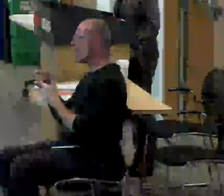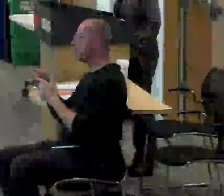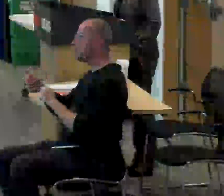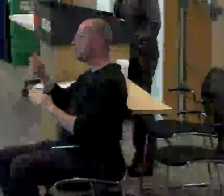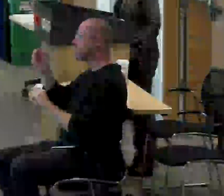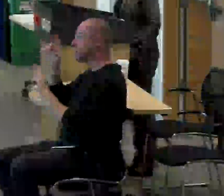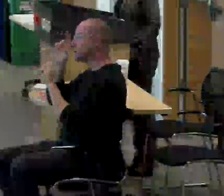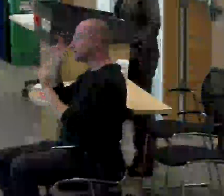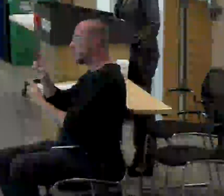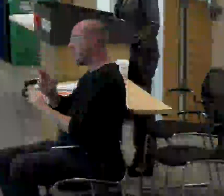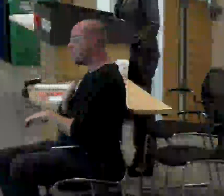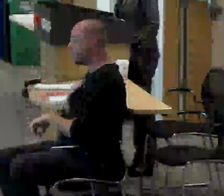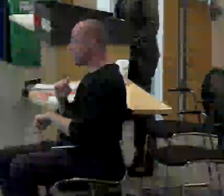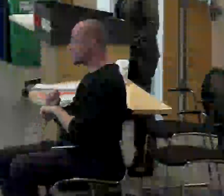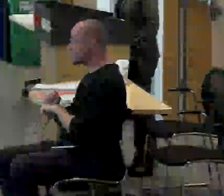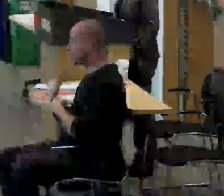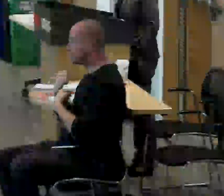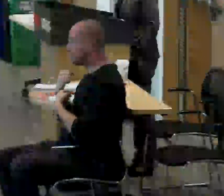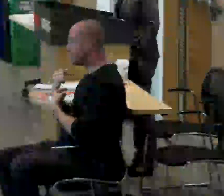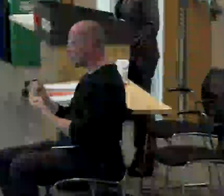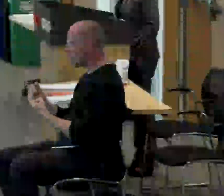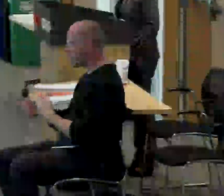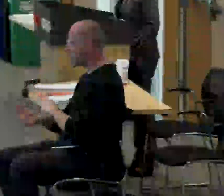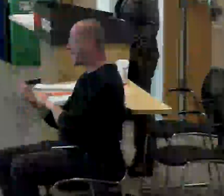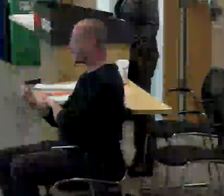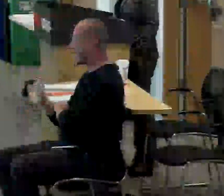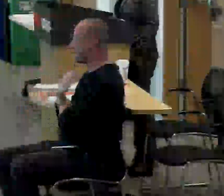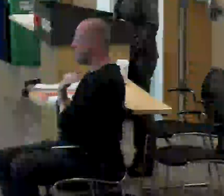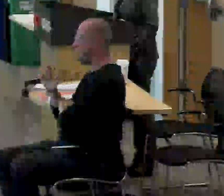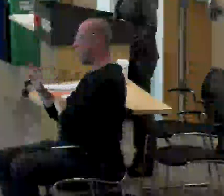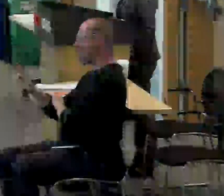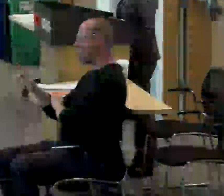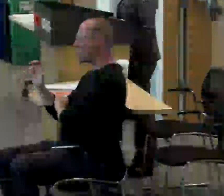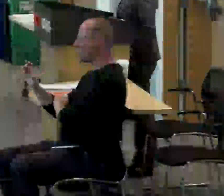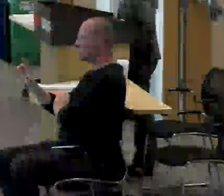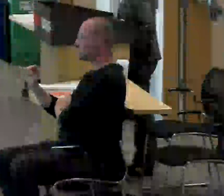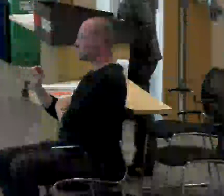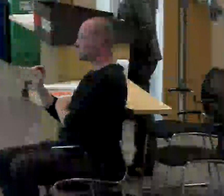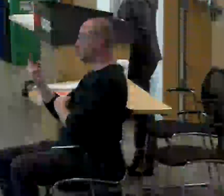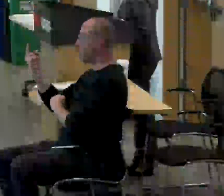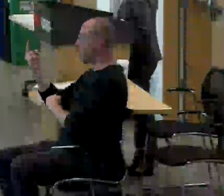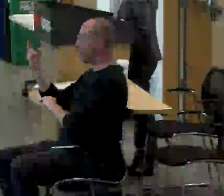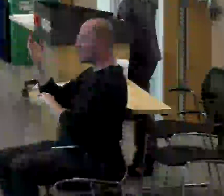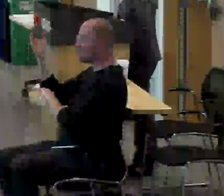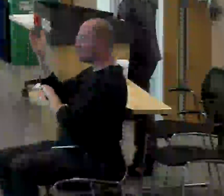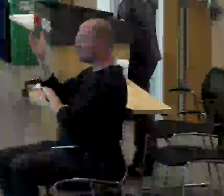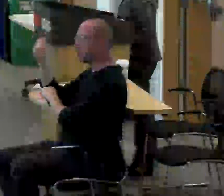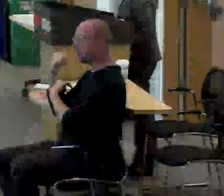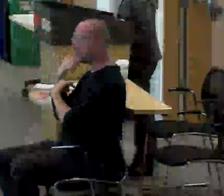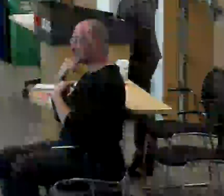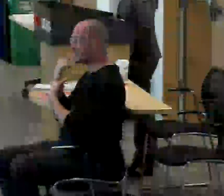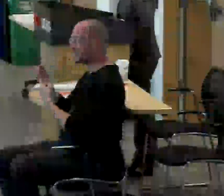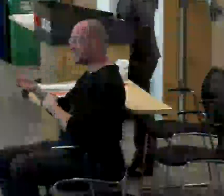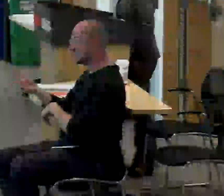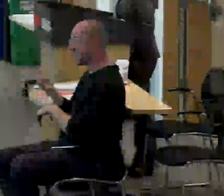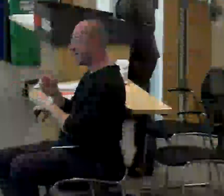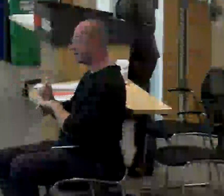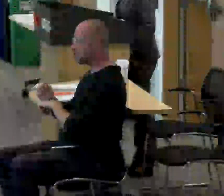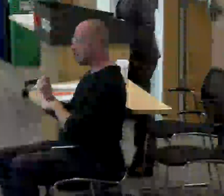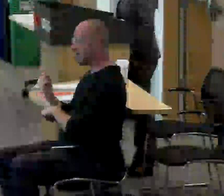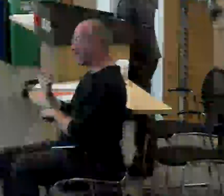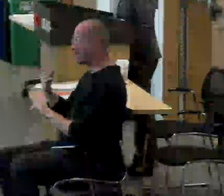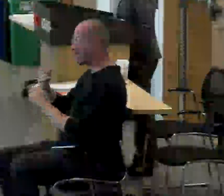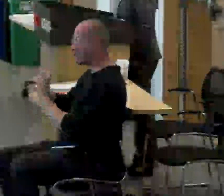So as this is my 320-something presentation since I got the job 11 months ago,